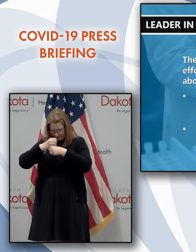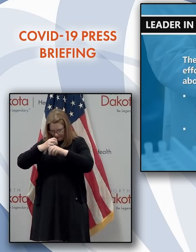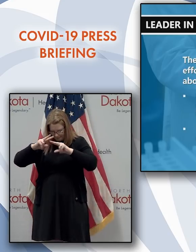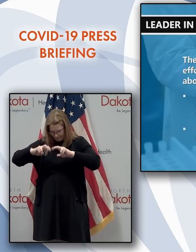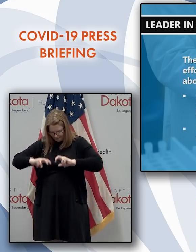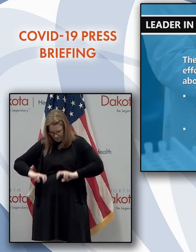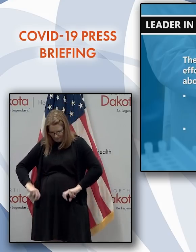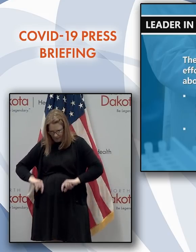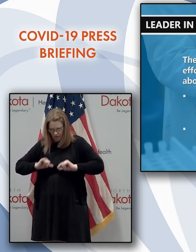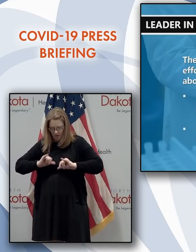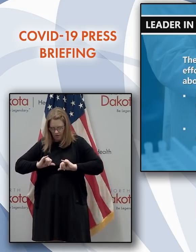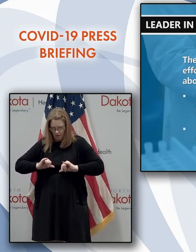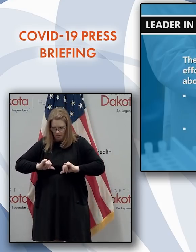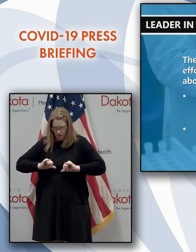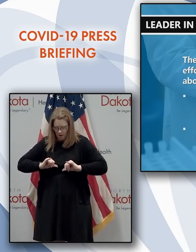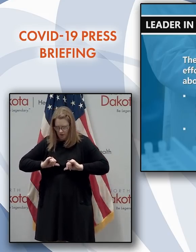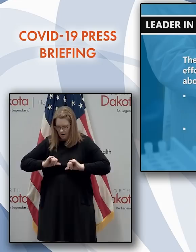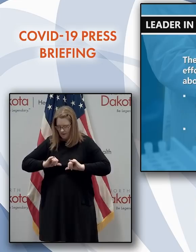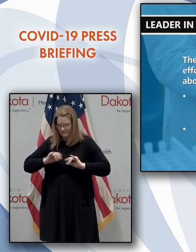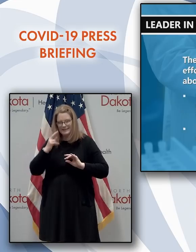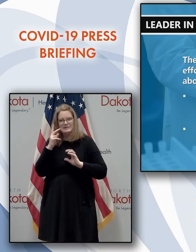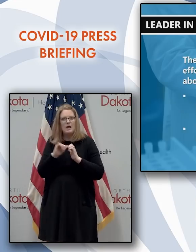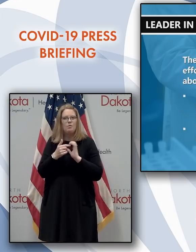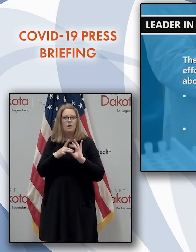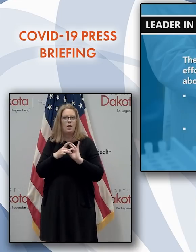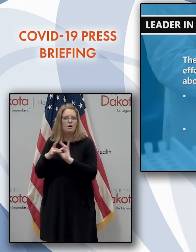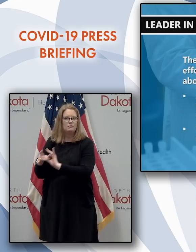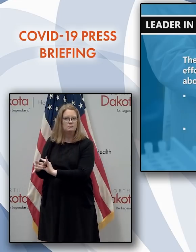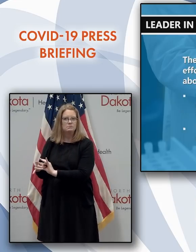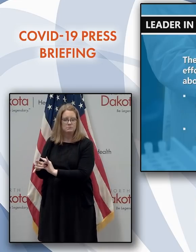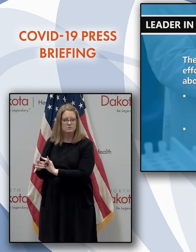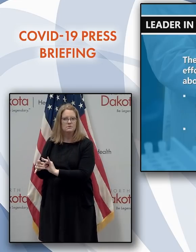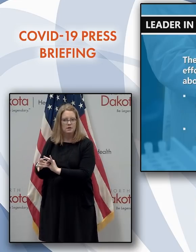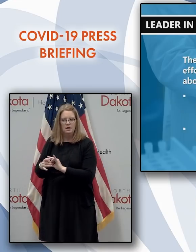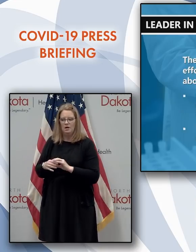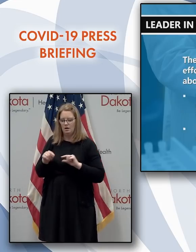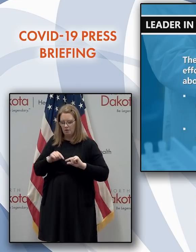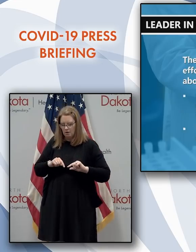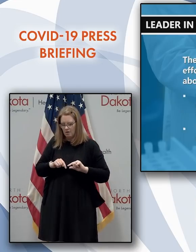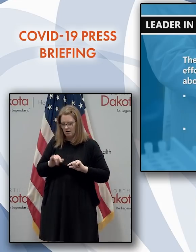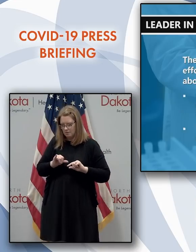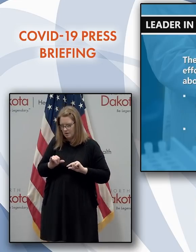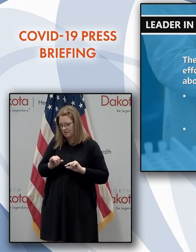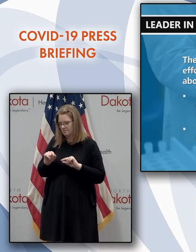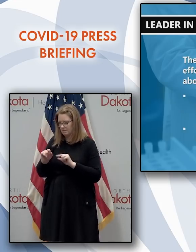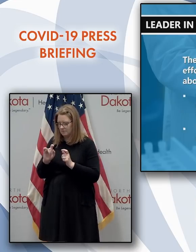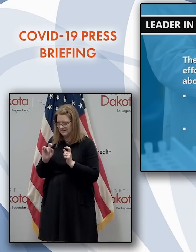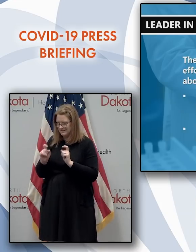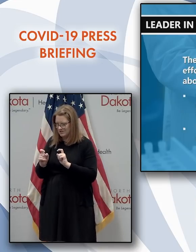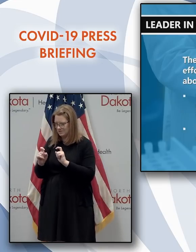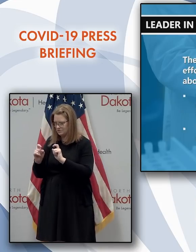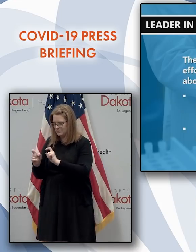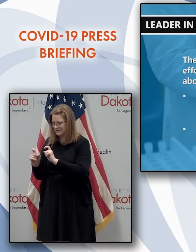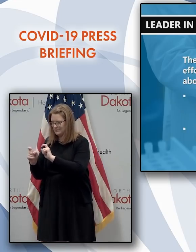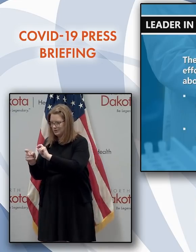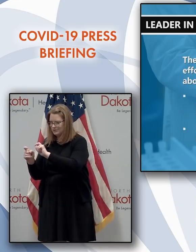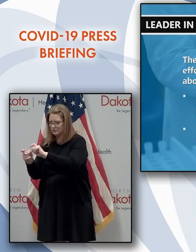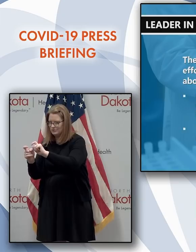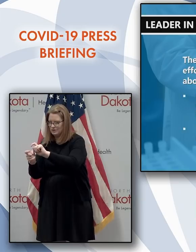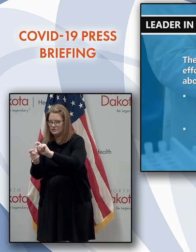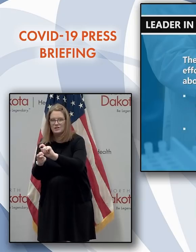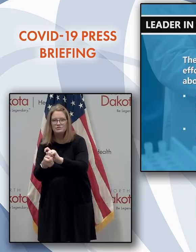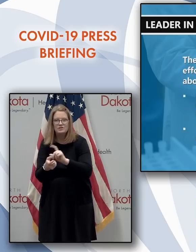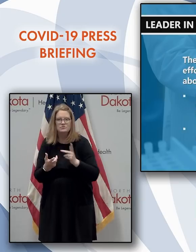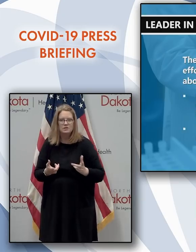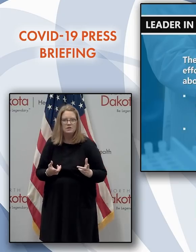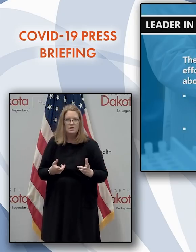virus, can change from season to season, and this kind of a virus, which moves, as they call it, zootonic virus, which